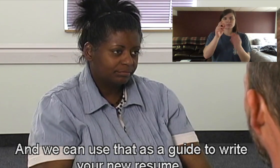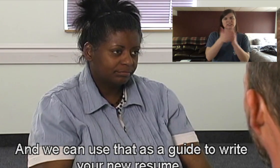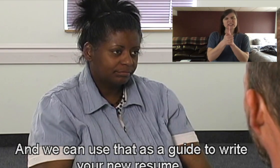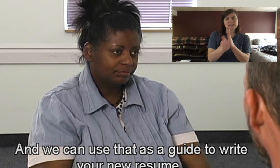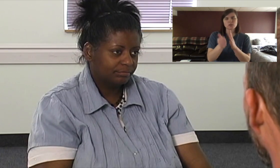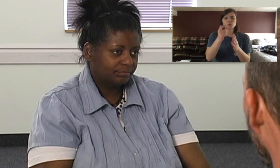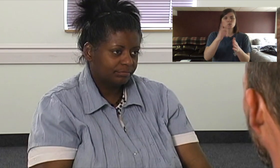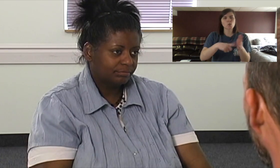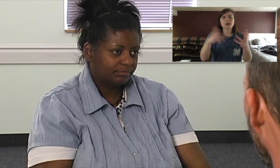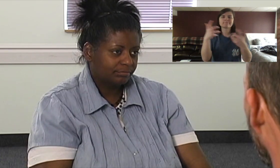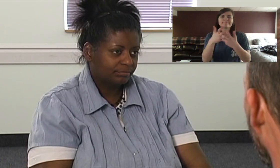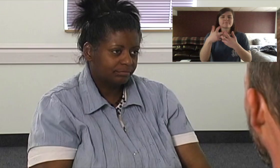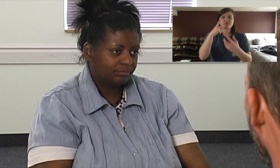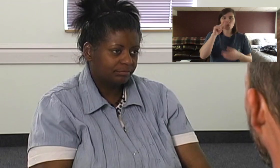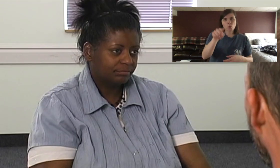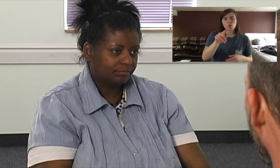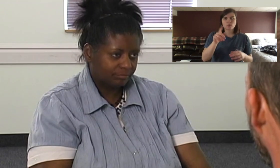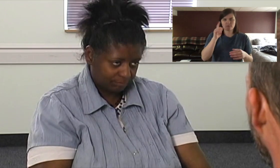to write your new resume.